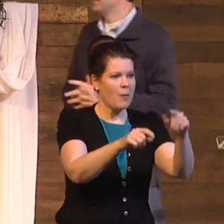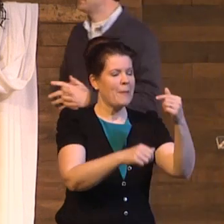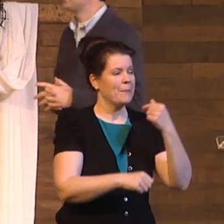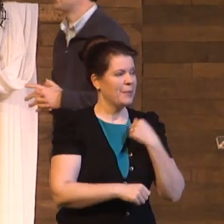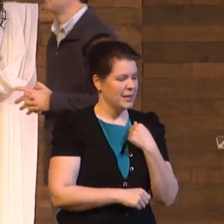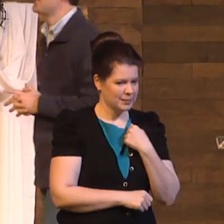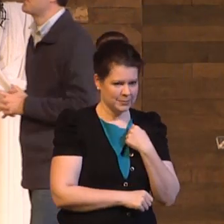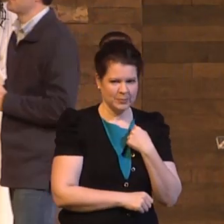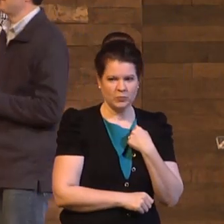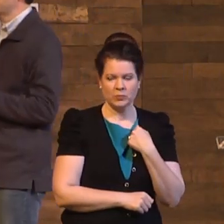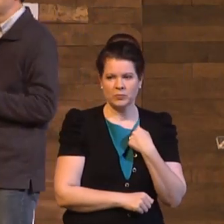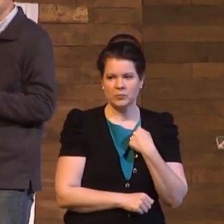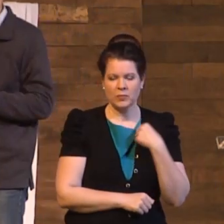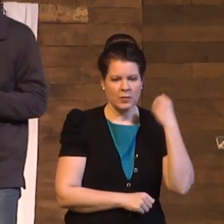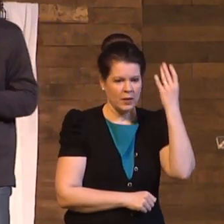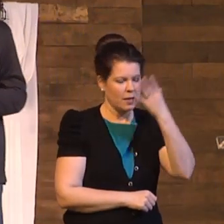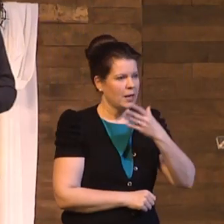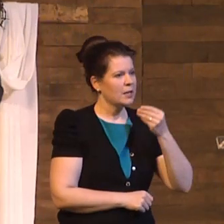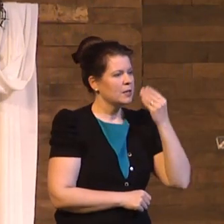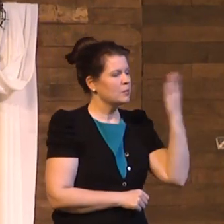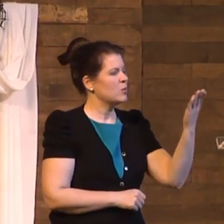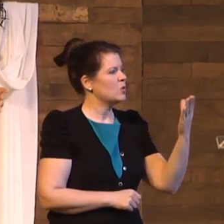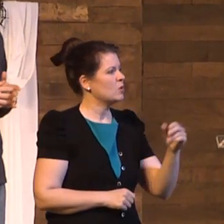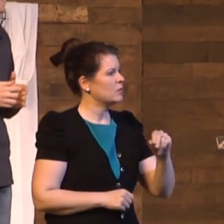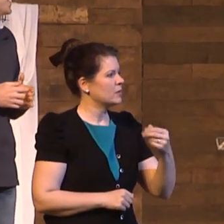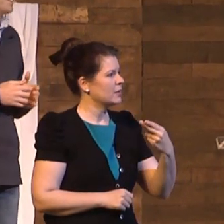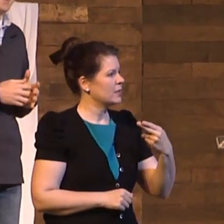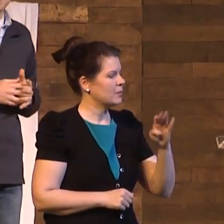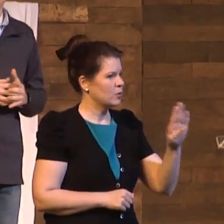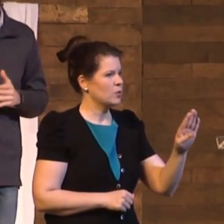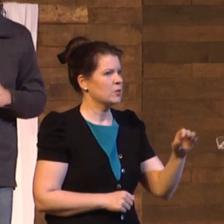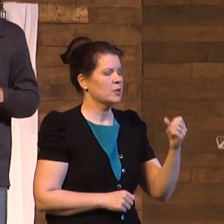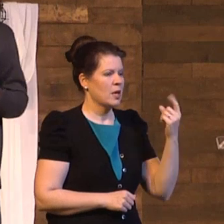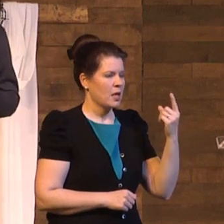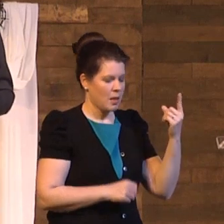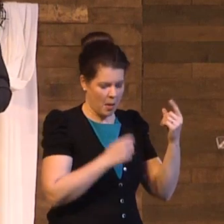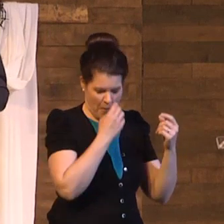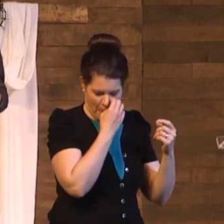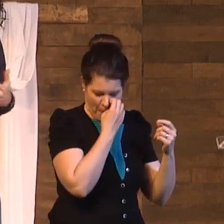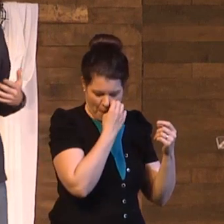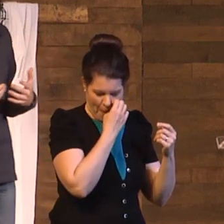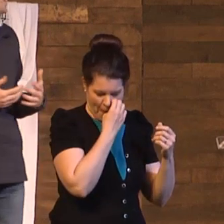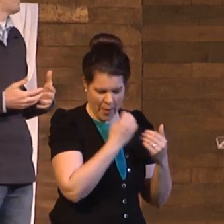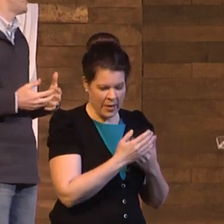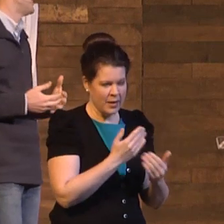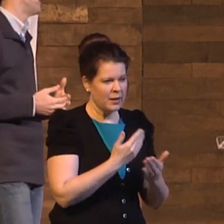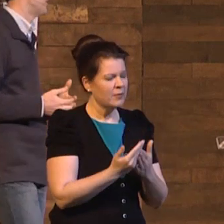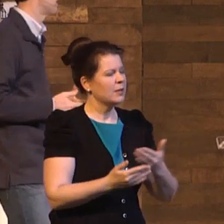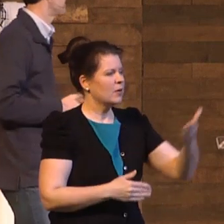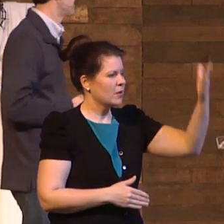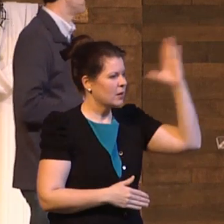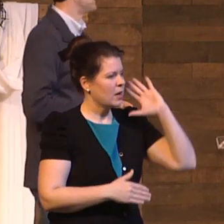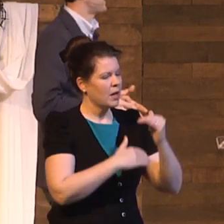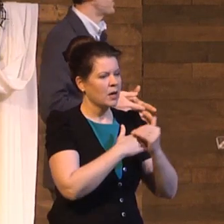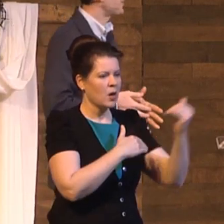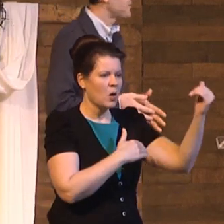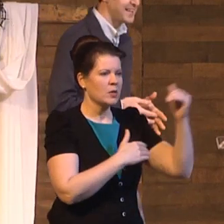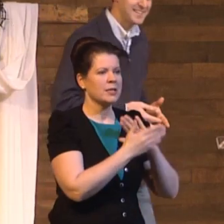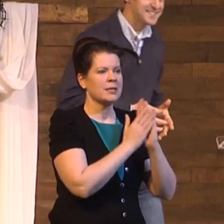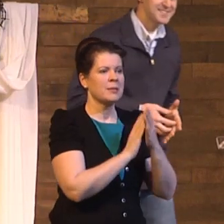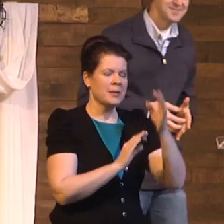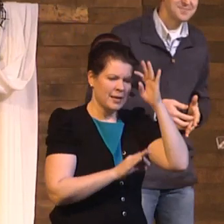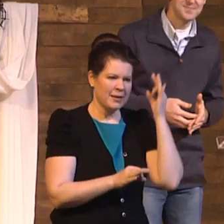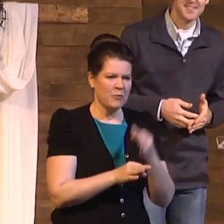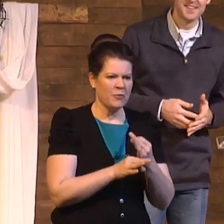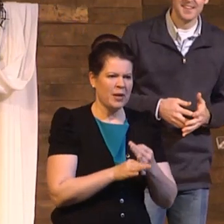And the last thing that's beautiful about Hebrews 11 here is even though God calls us to be faithful, he knows that we're going to be terrible at